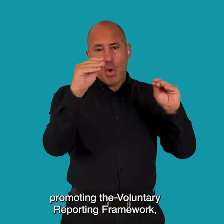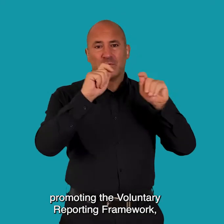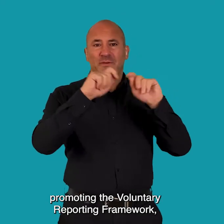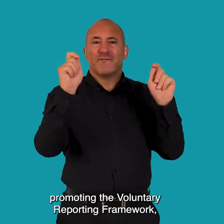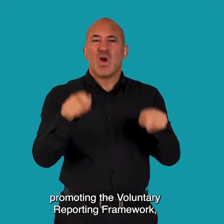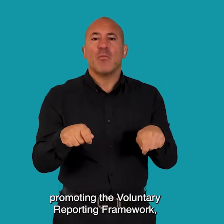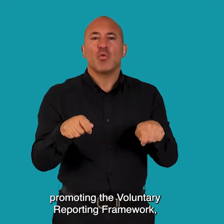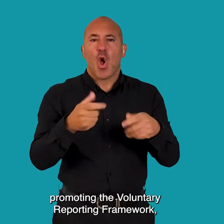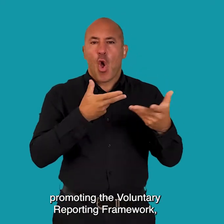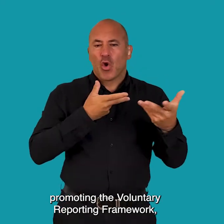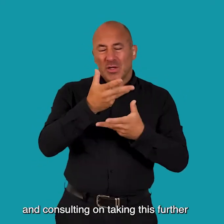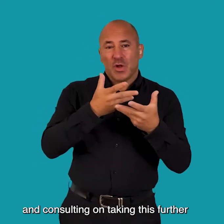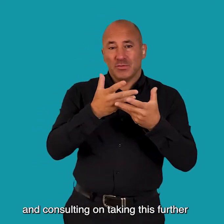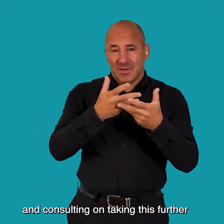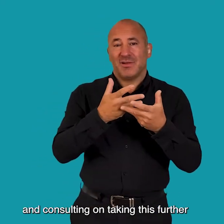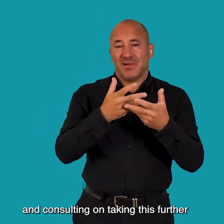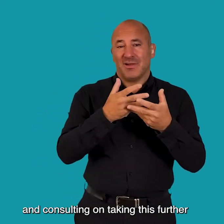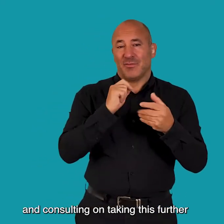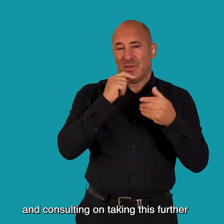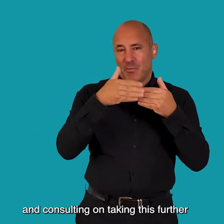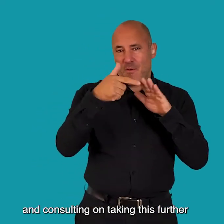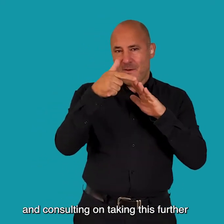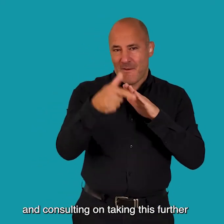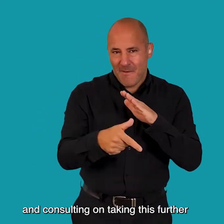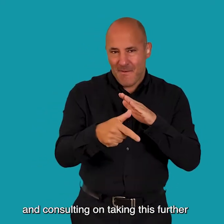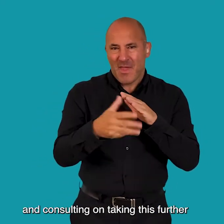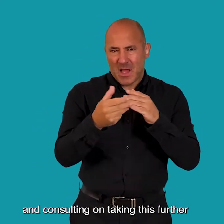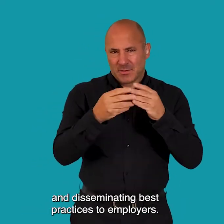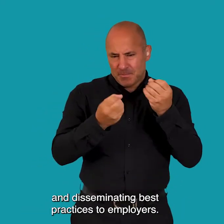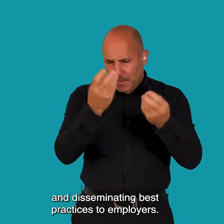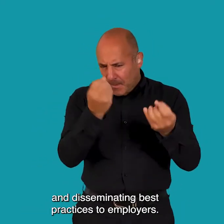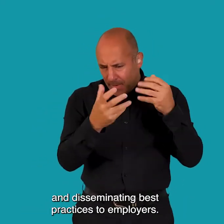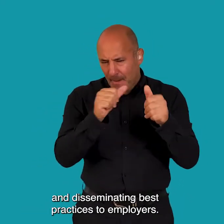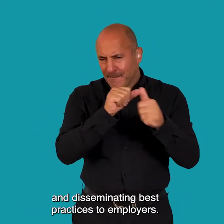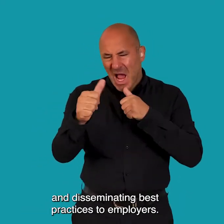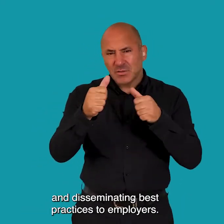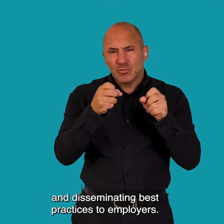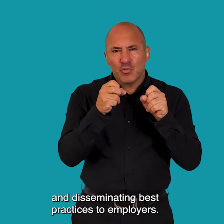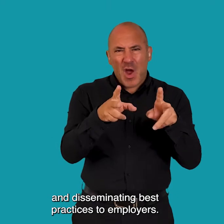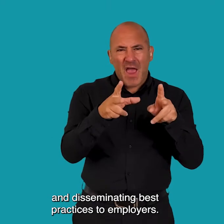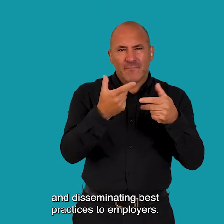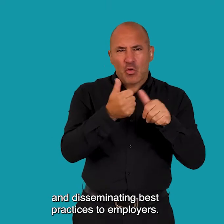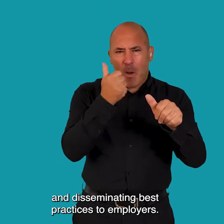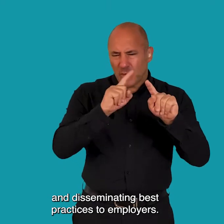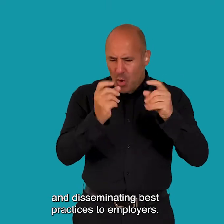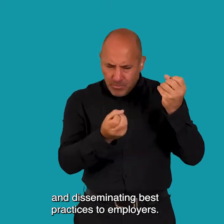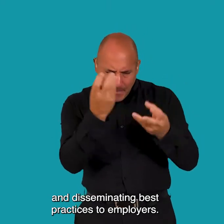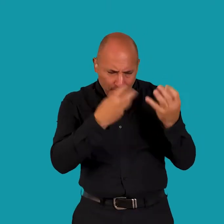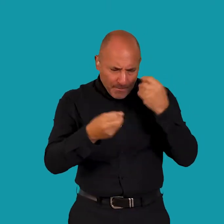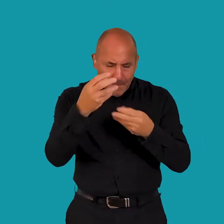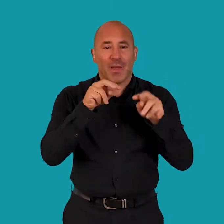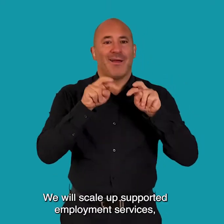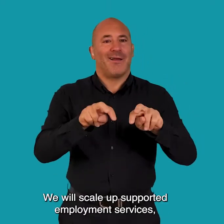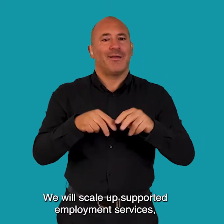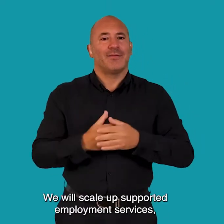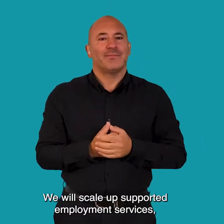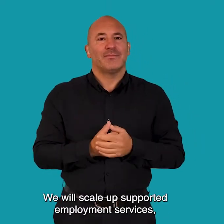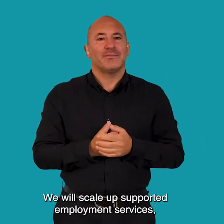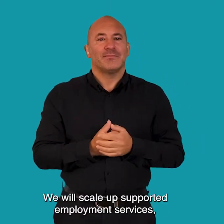reporting framework, and consulting on taking this further and disseminating best practices to employers. We will scale up